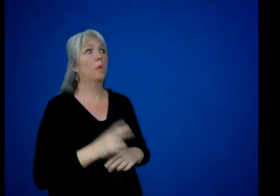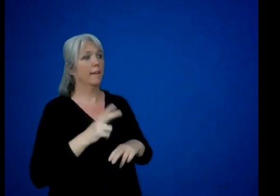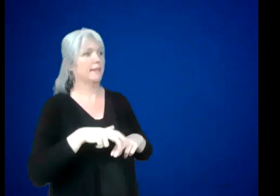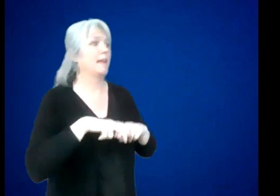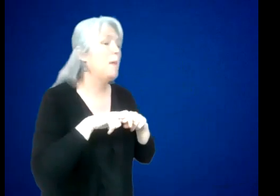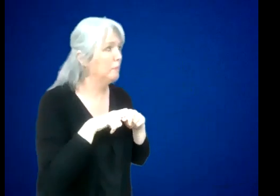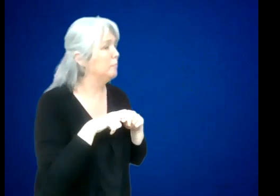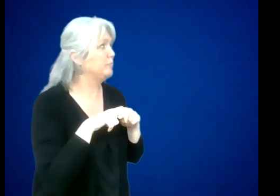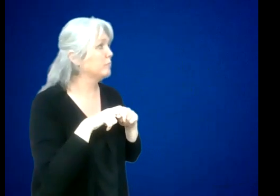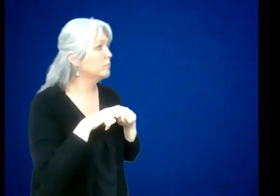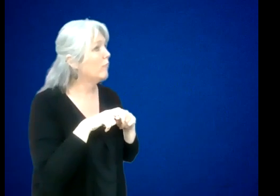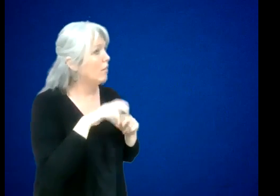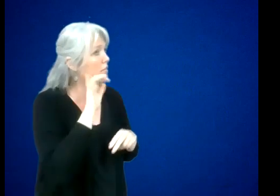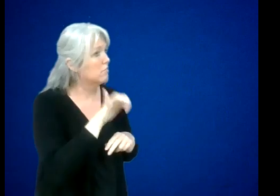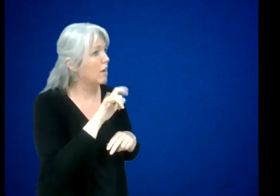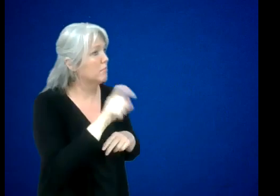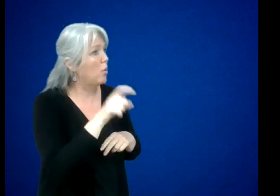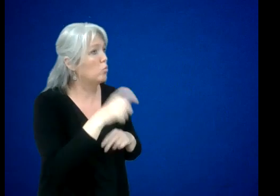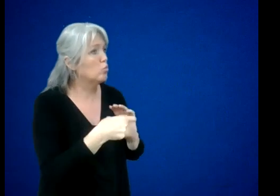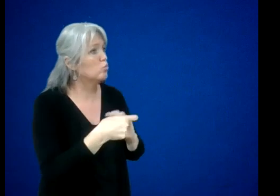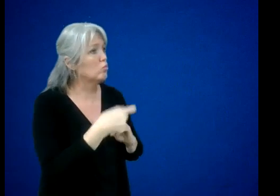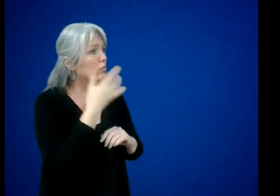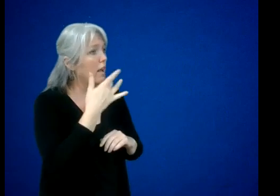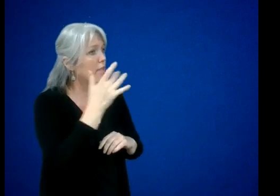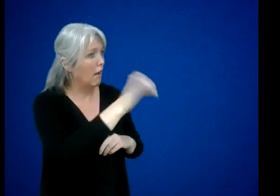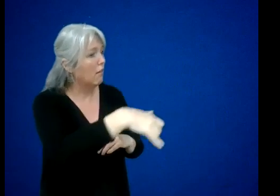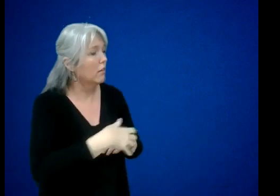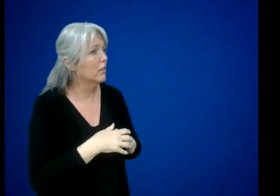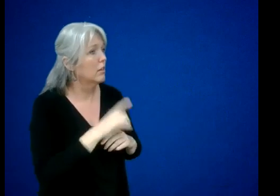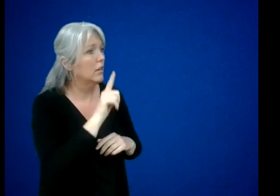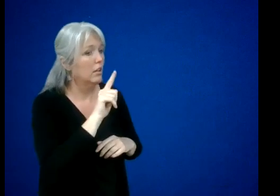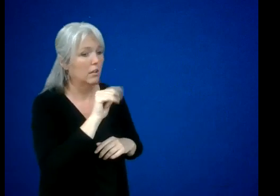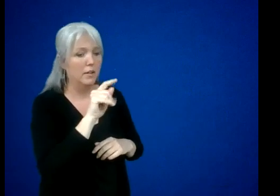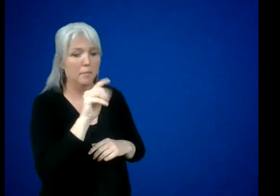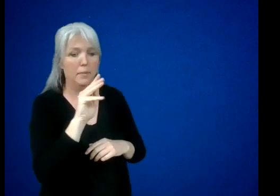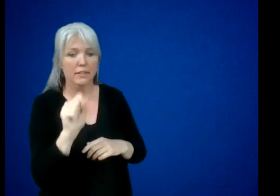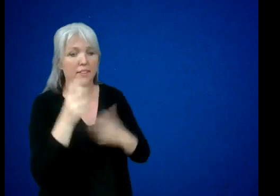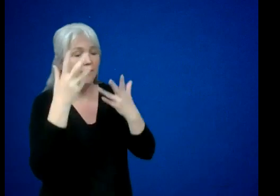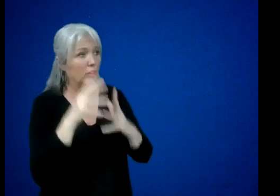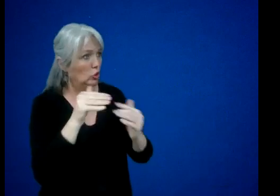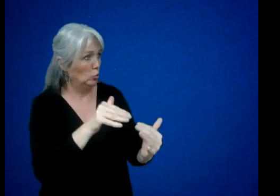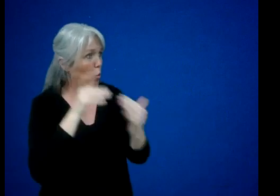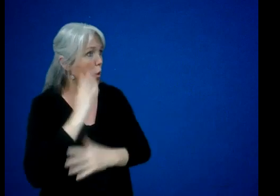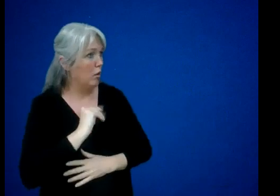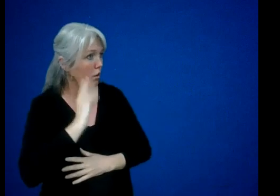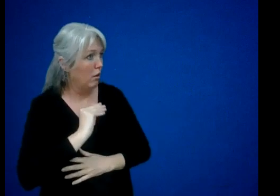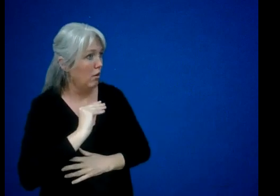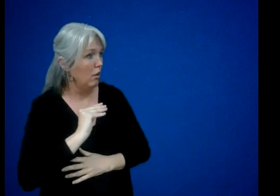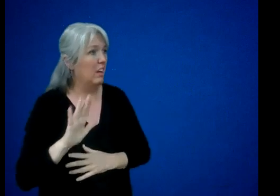bed. "That's the way it's supposed to taste. Litmus came back from the war, and his whole family